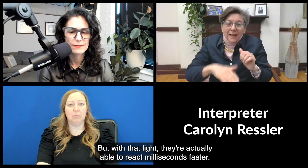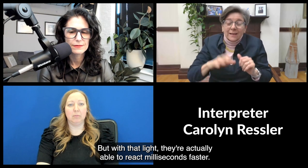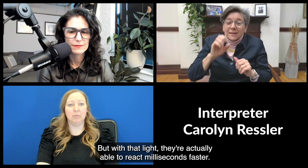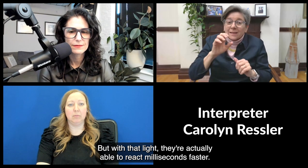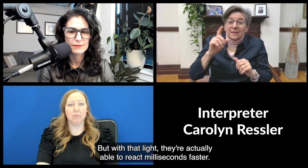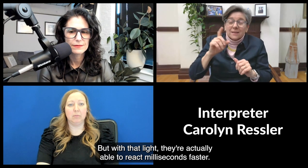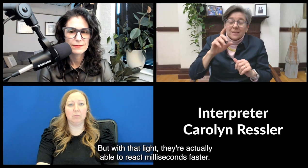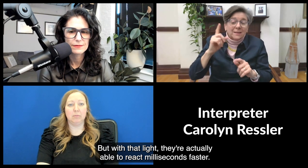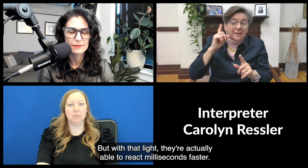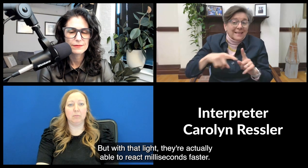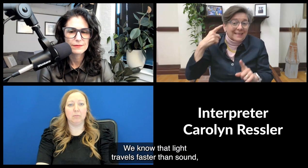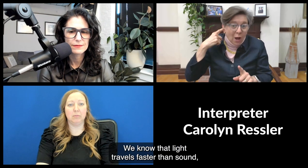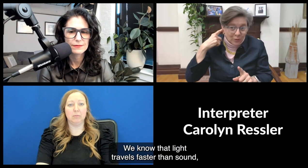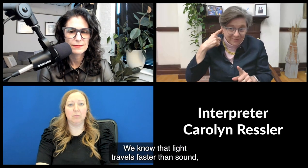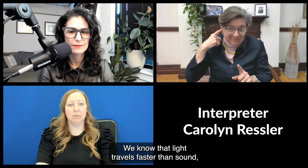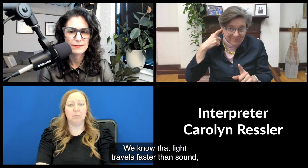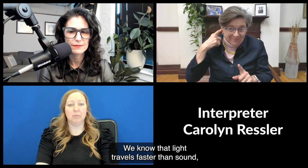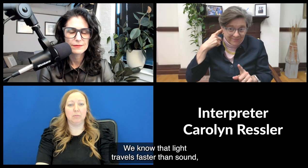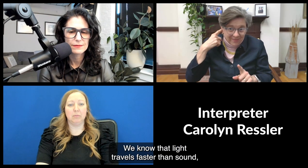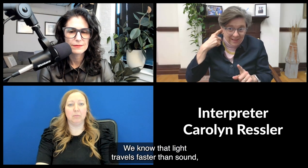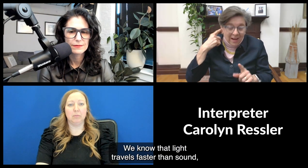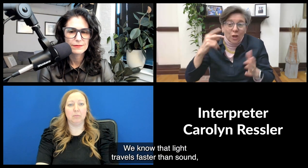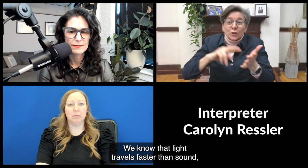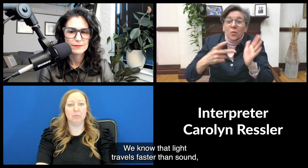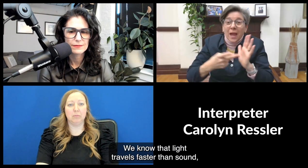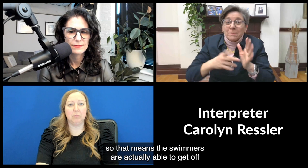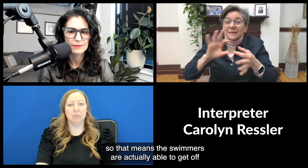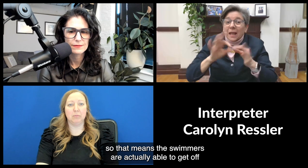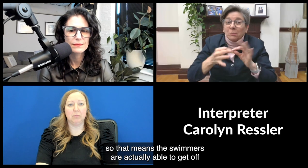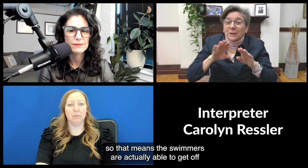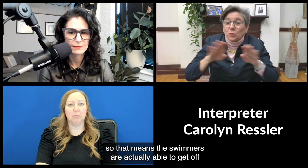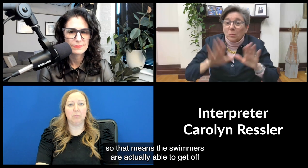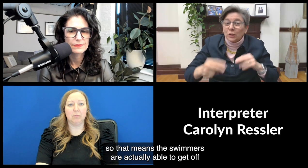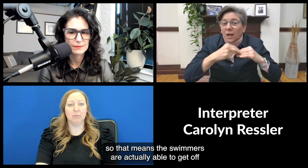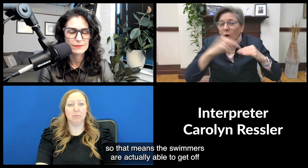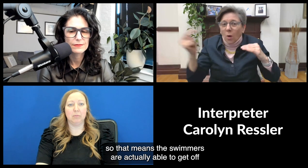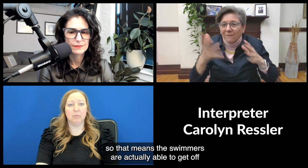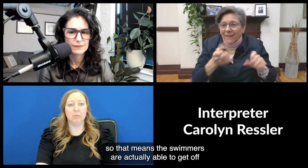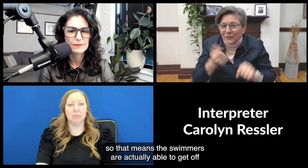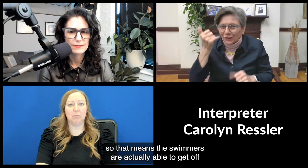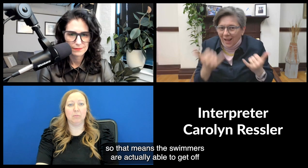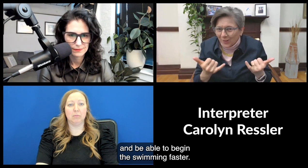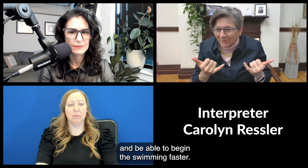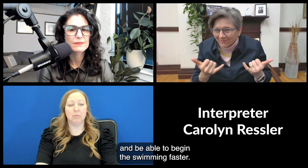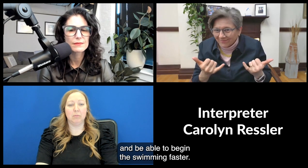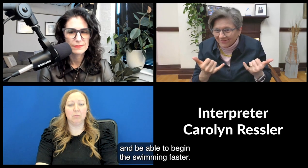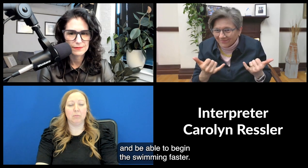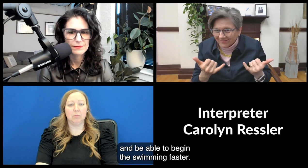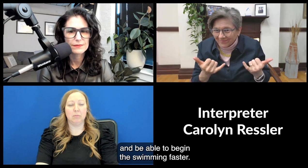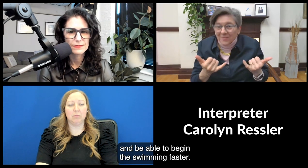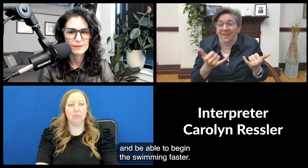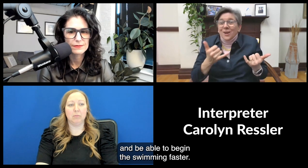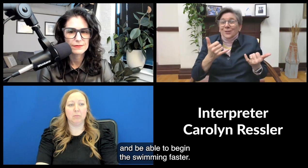they're actually able to buy a few seconds faster. We know that light travels faster than sound. So that means they're actually